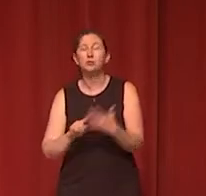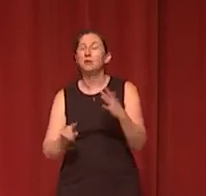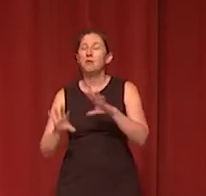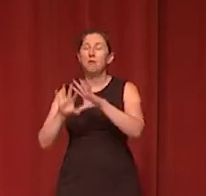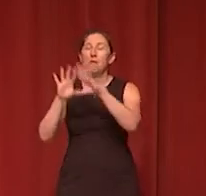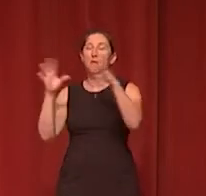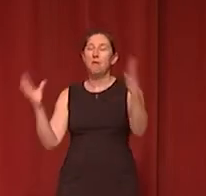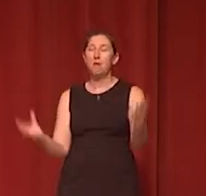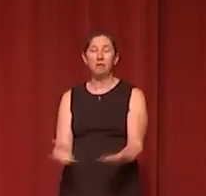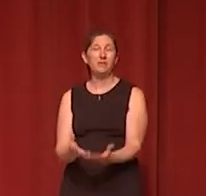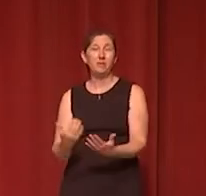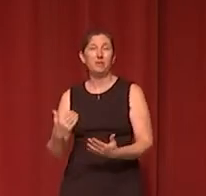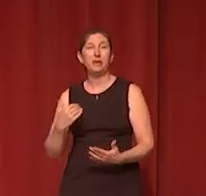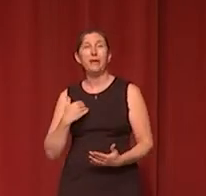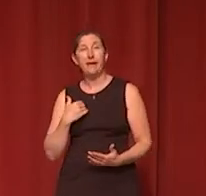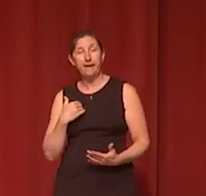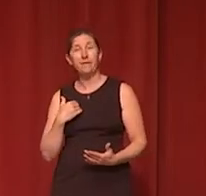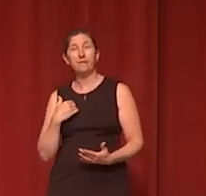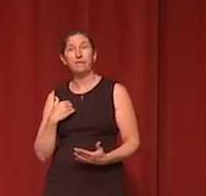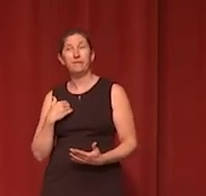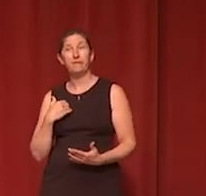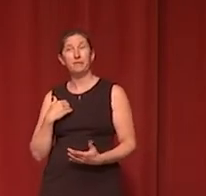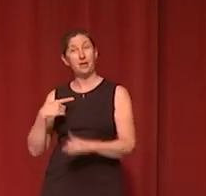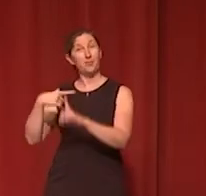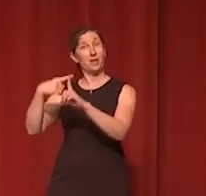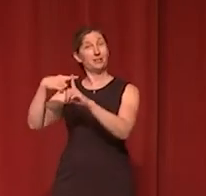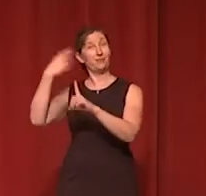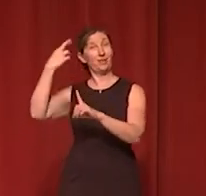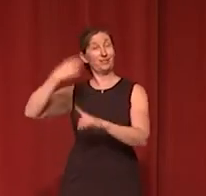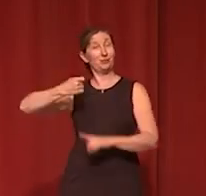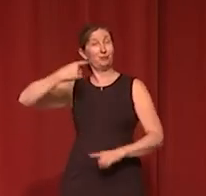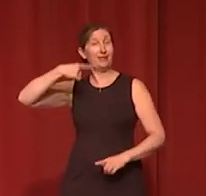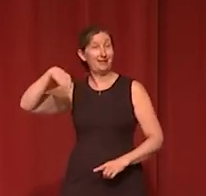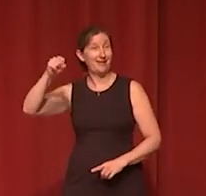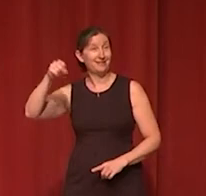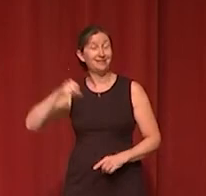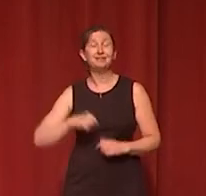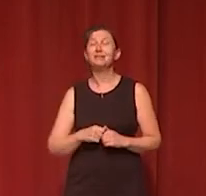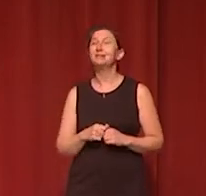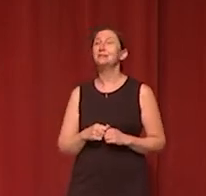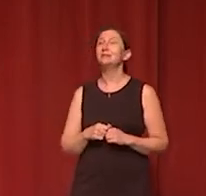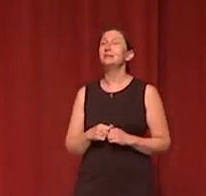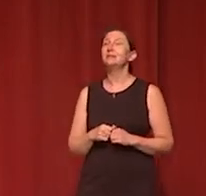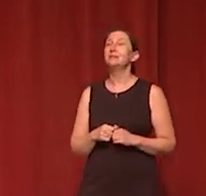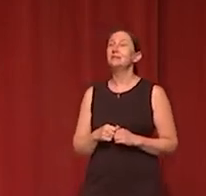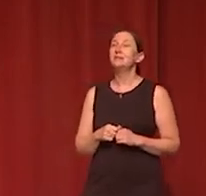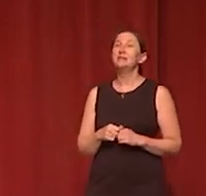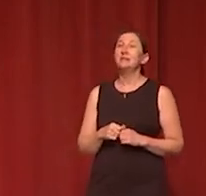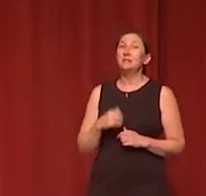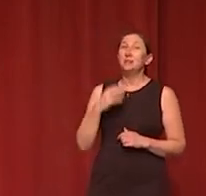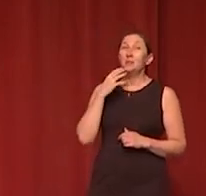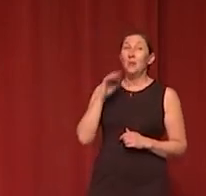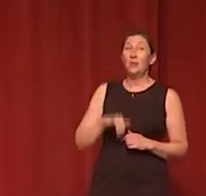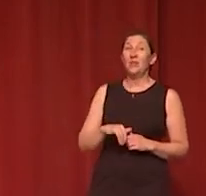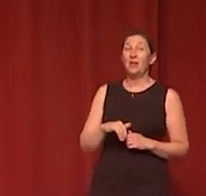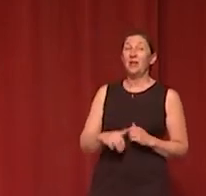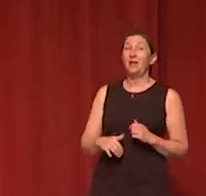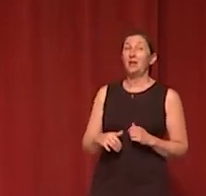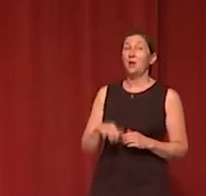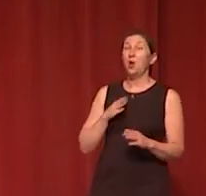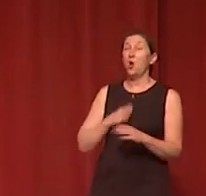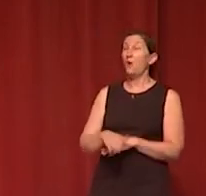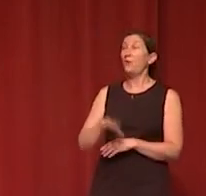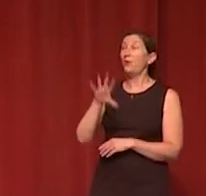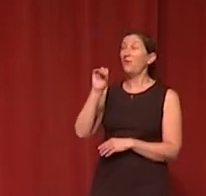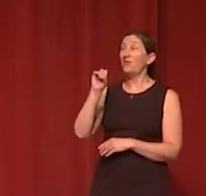positive outcomes, lower your comorbidities. Compliance is a big one. Over 30% of prescriptions written are never picked up at the pharmacy.